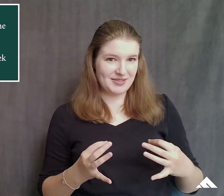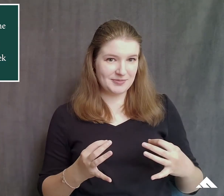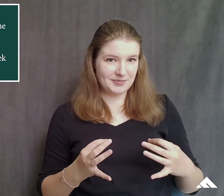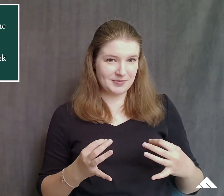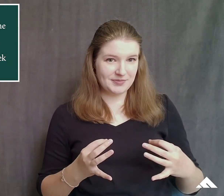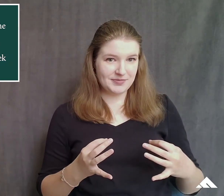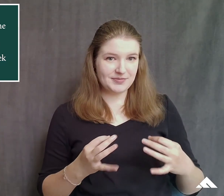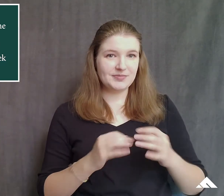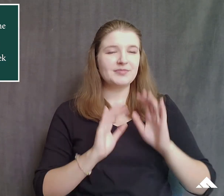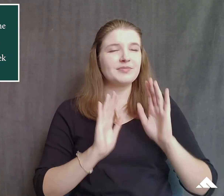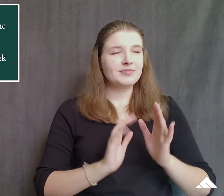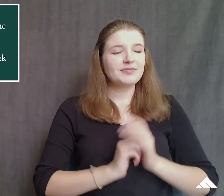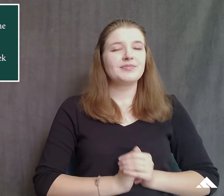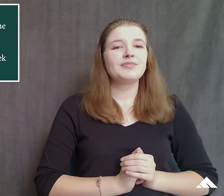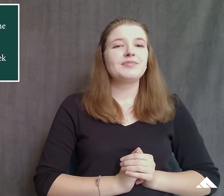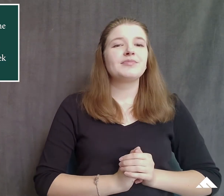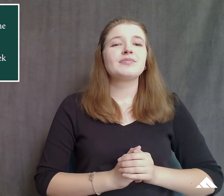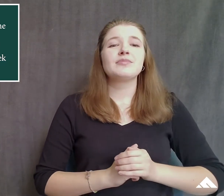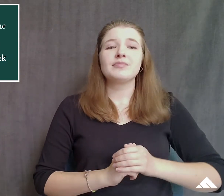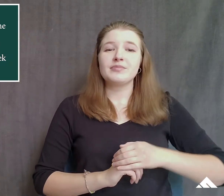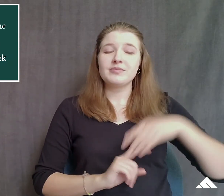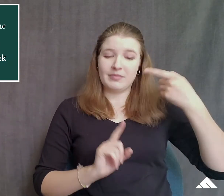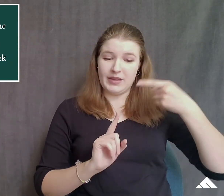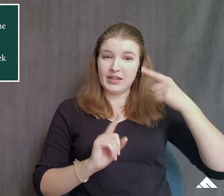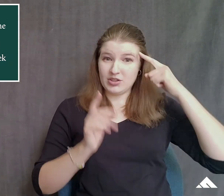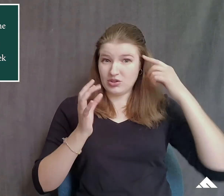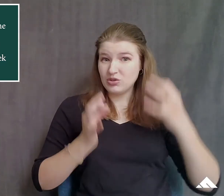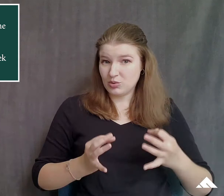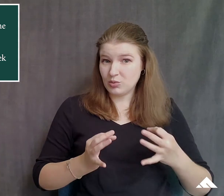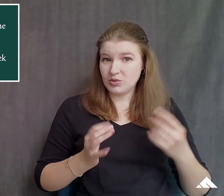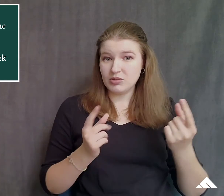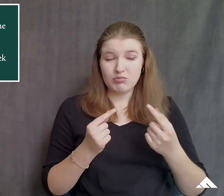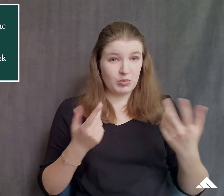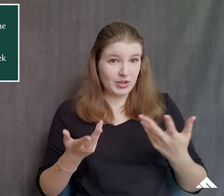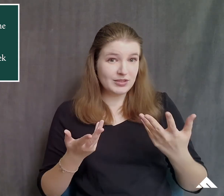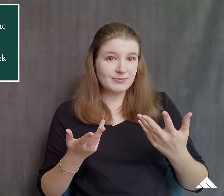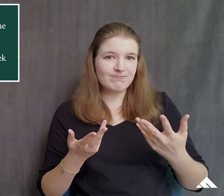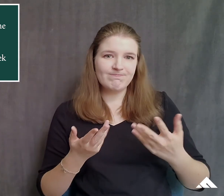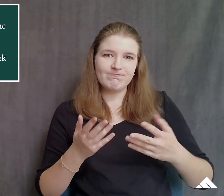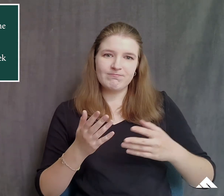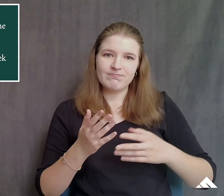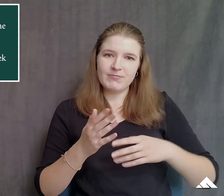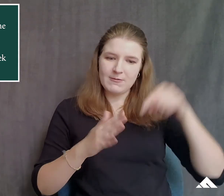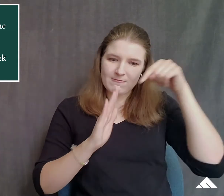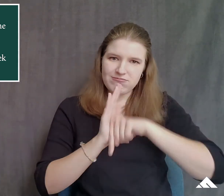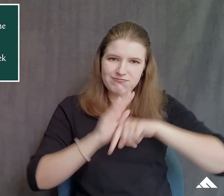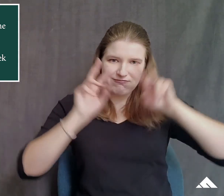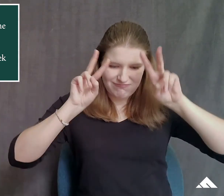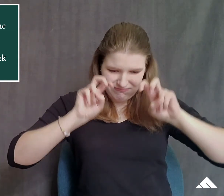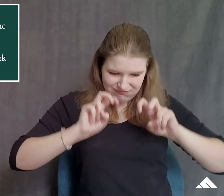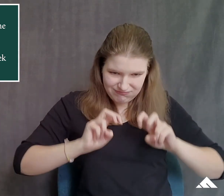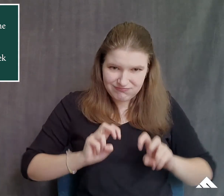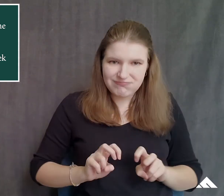Now, this is the choice to do a thorough inventory and an honest evaluation of all